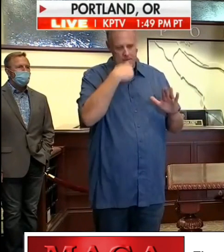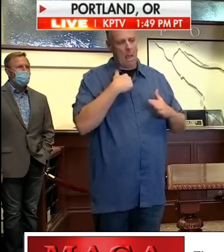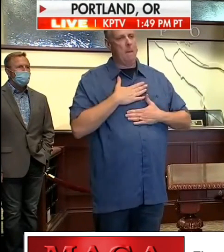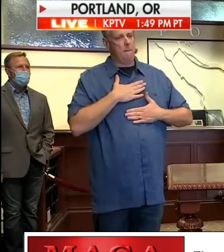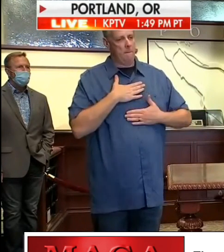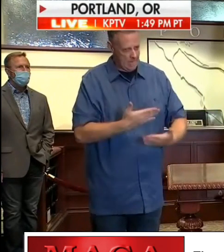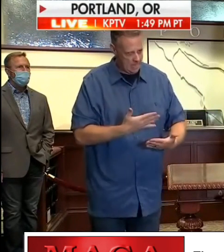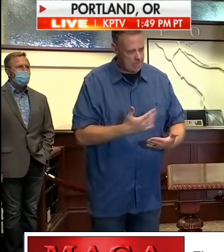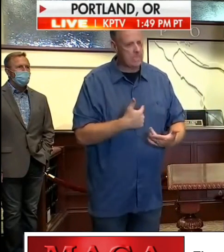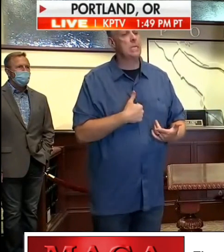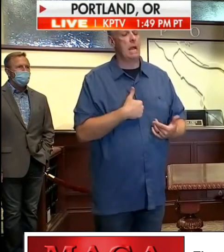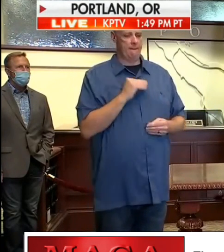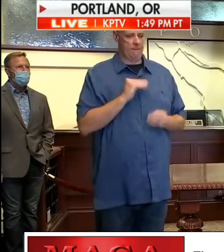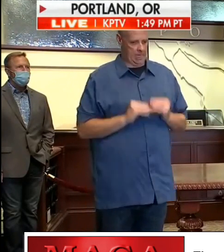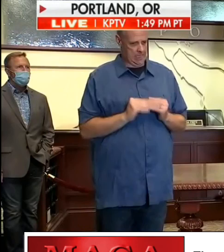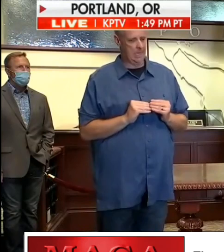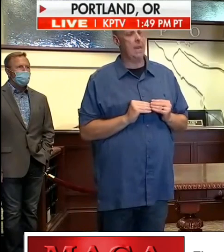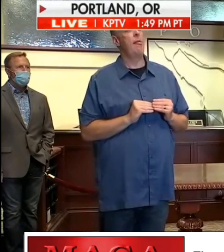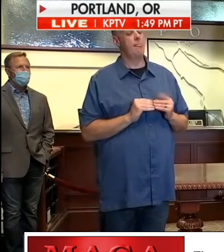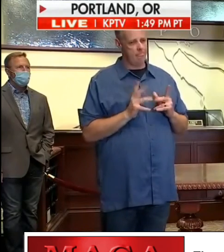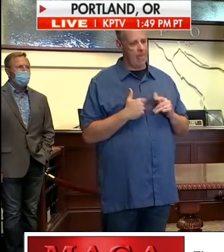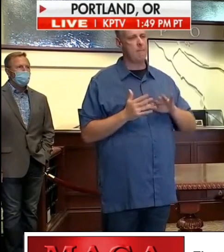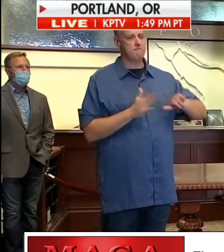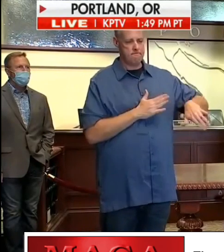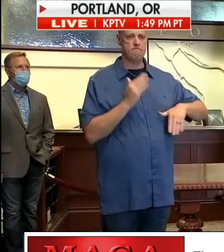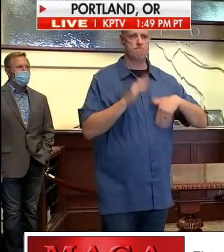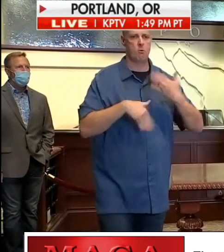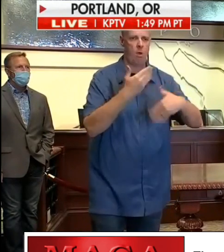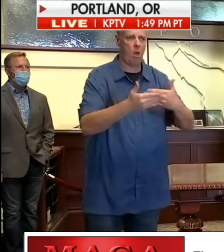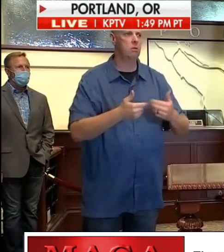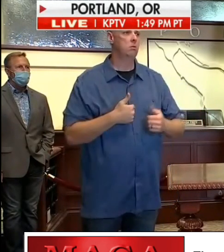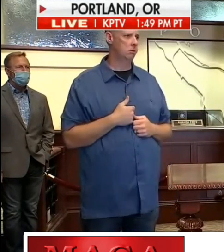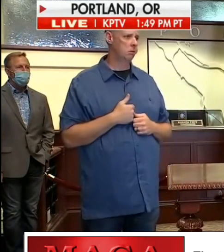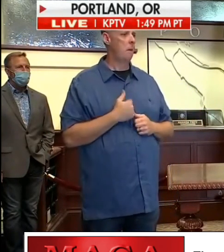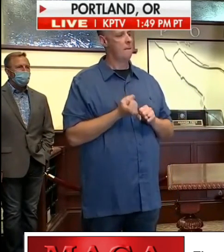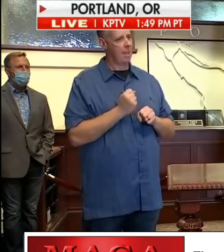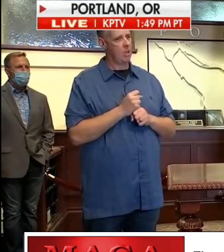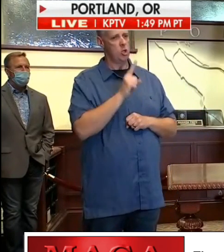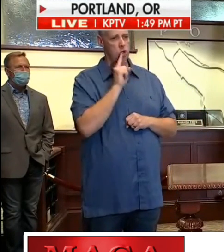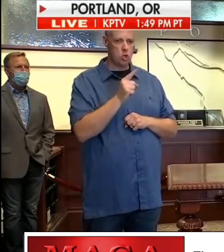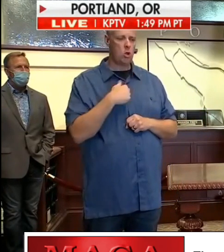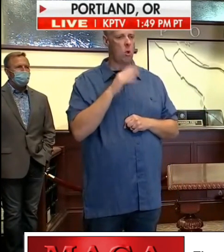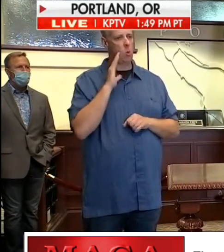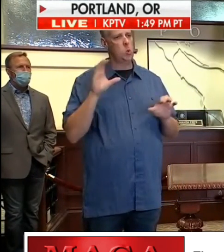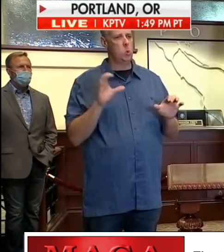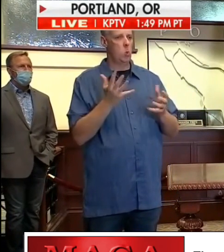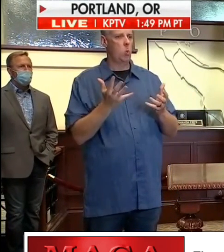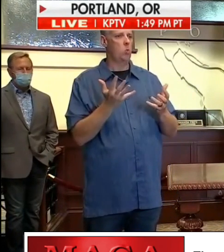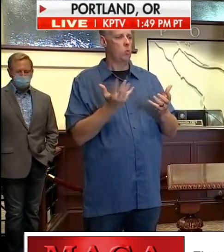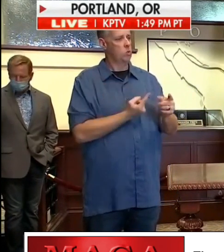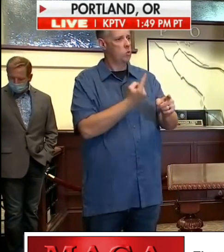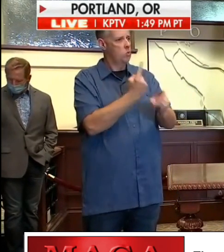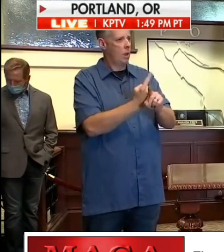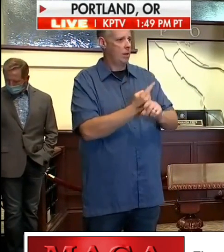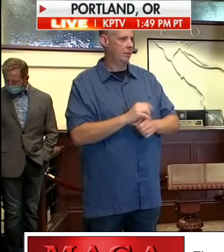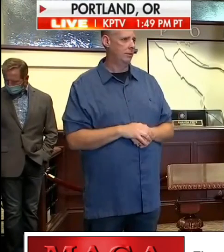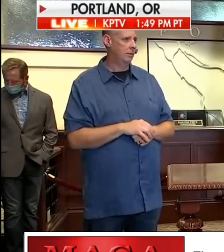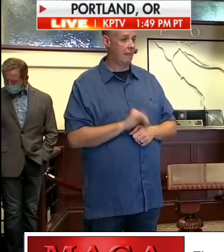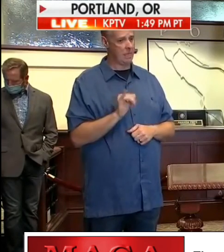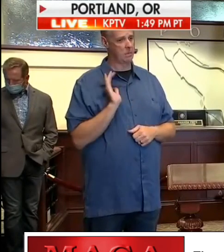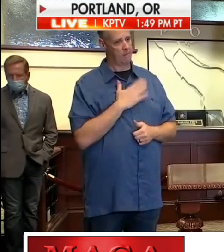and then I move on. I fix what needs to be fixed, and I work with whoever I need to work with to make things right. And that's the path that we're